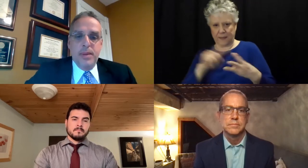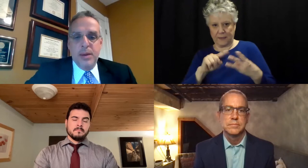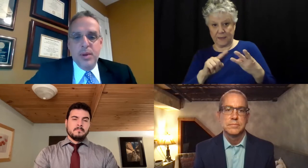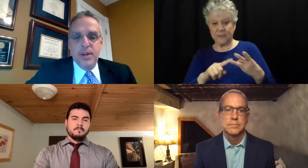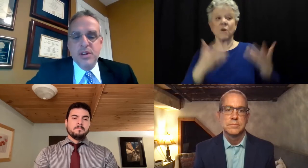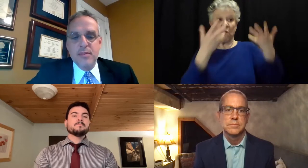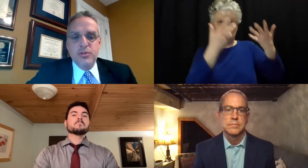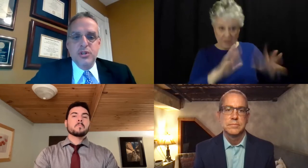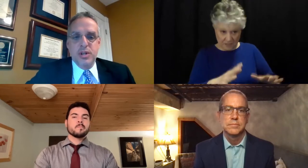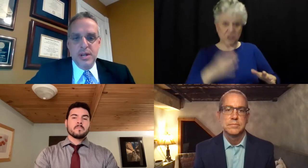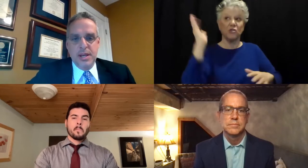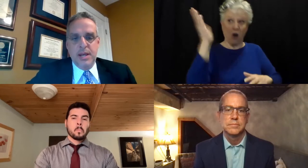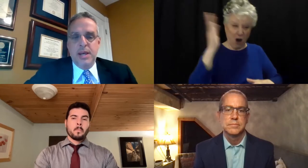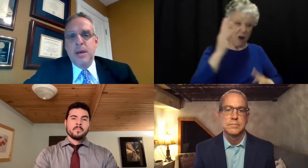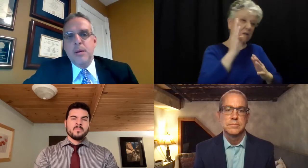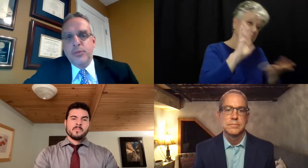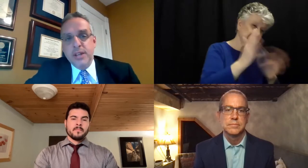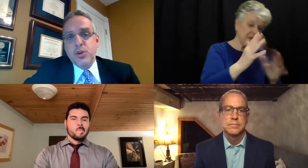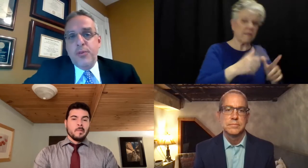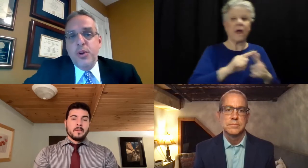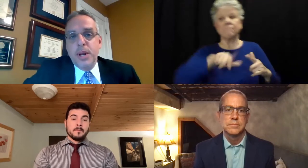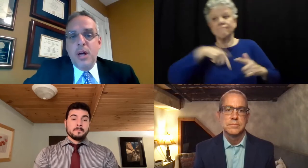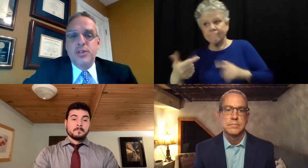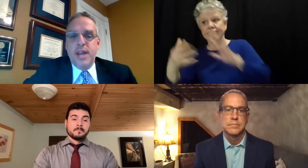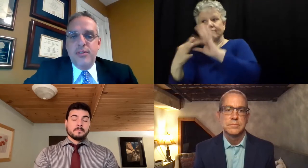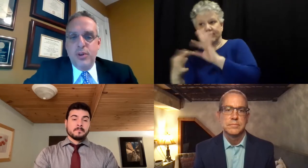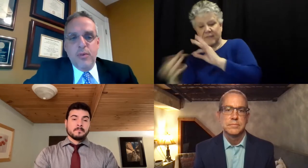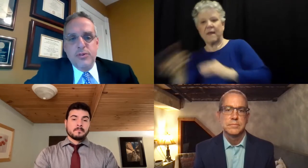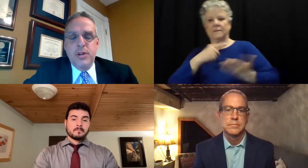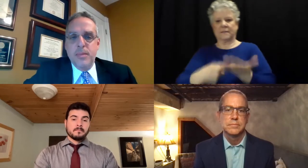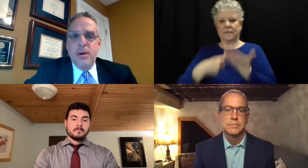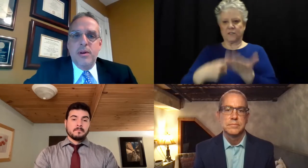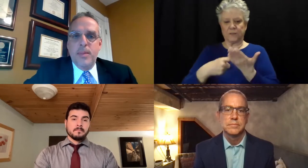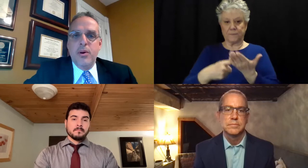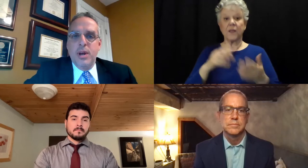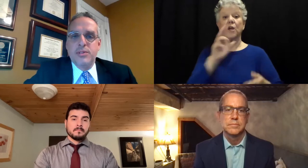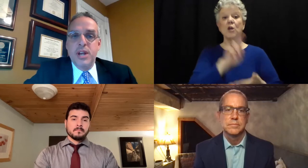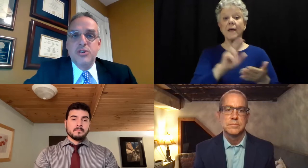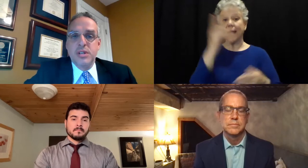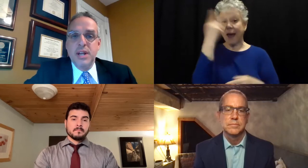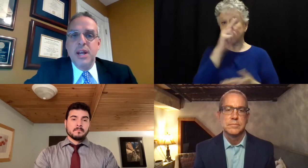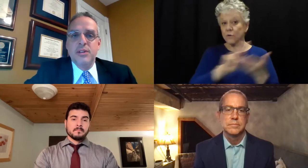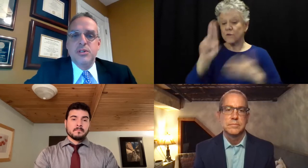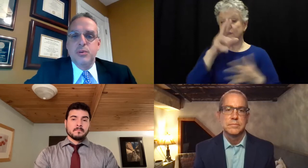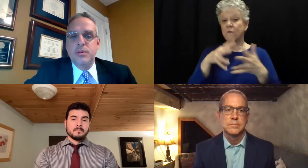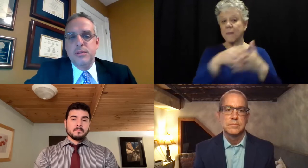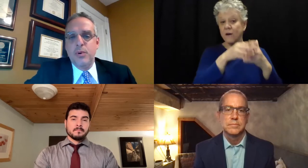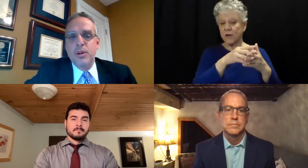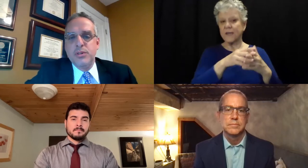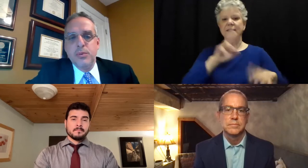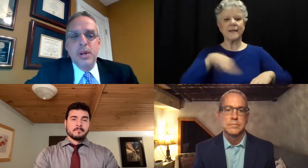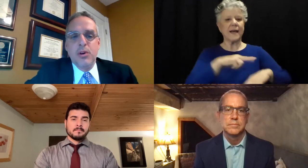and from me. We'll have a nice conversation. The Institute for Human Ecology at the Catholic University of America is the nation's leading